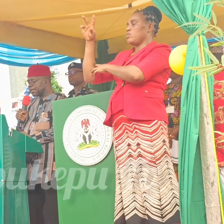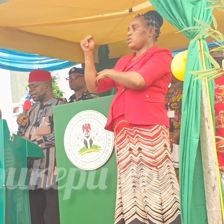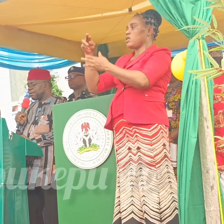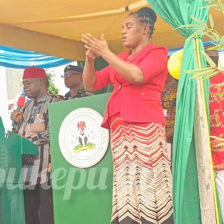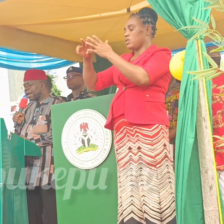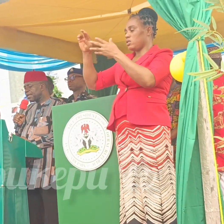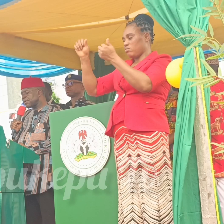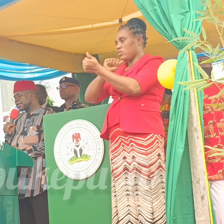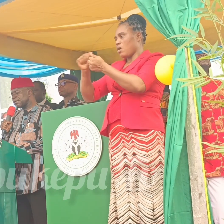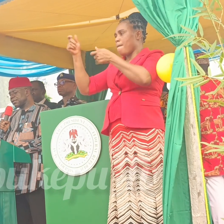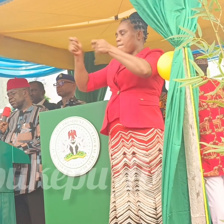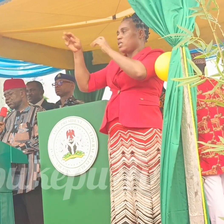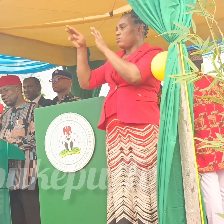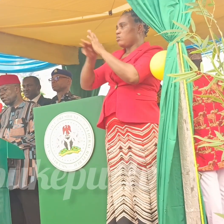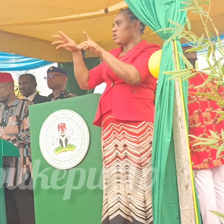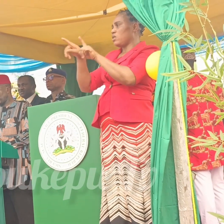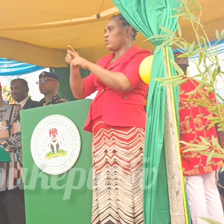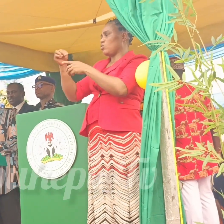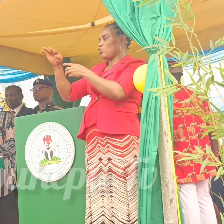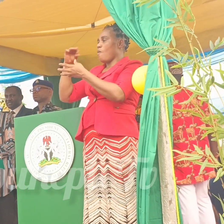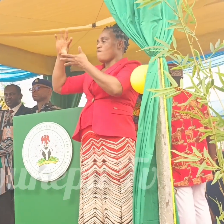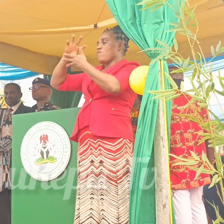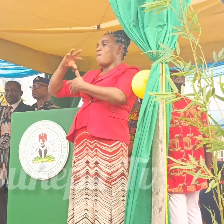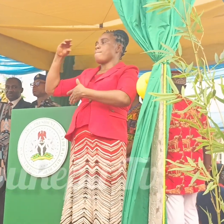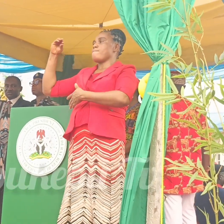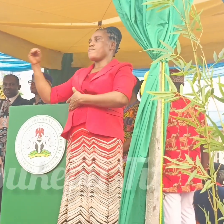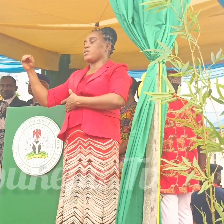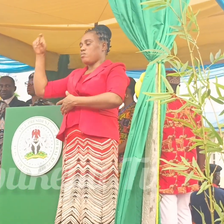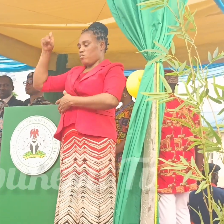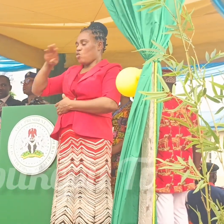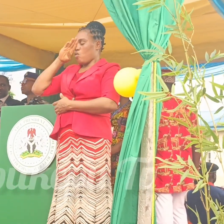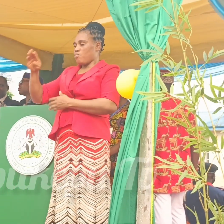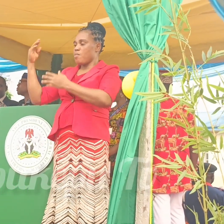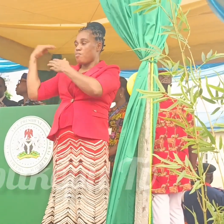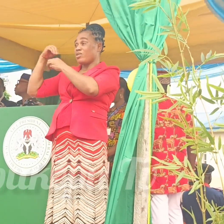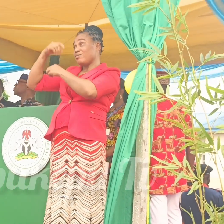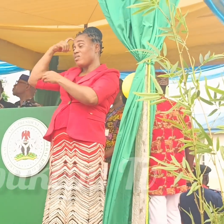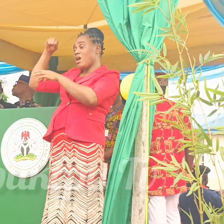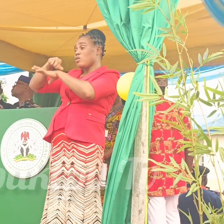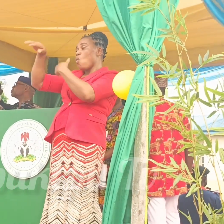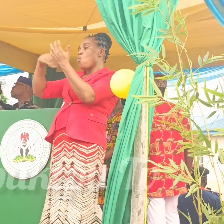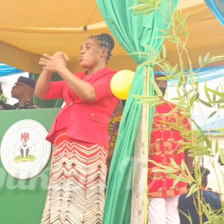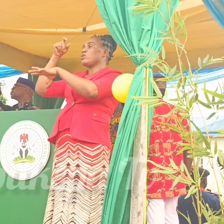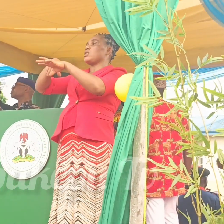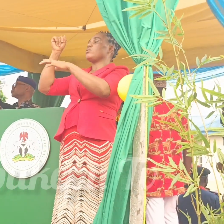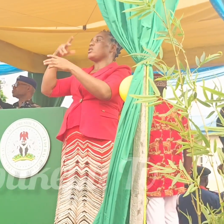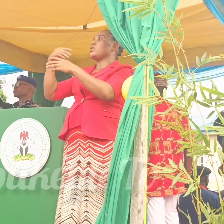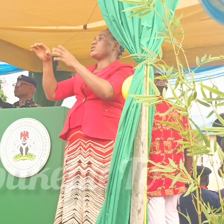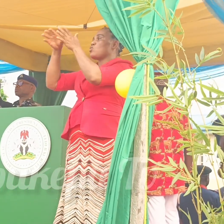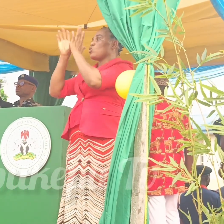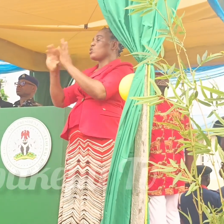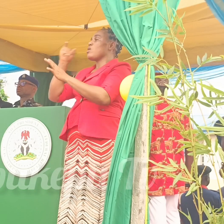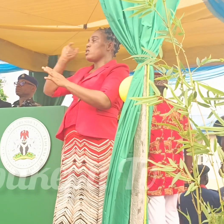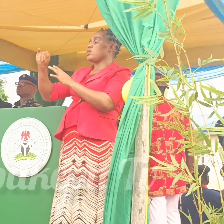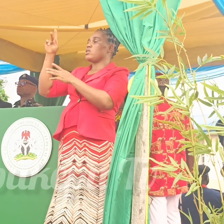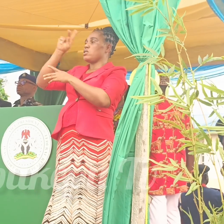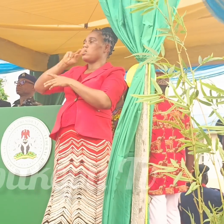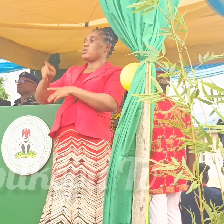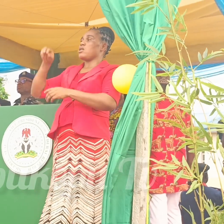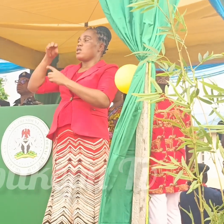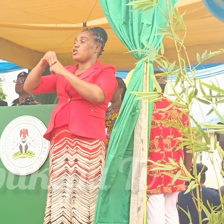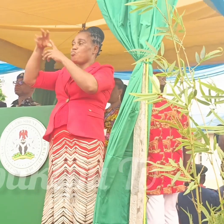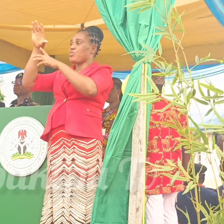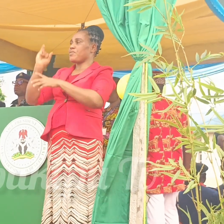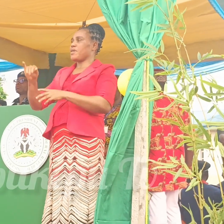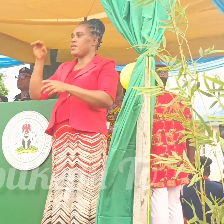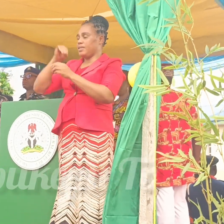billing, management and resolution of complaints. It must be borne in mind at all times that the customer is king,